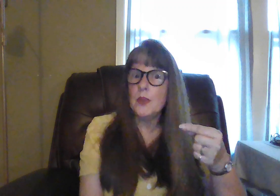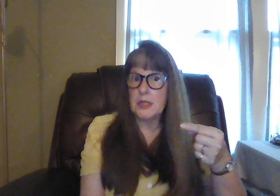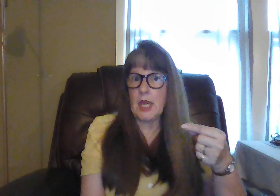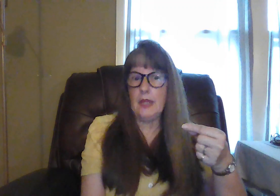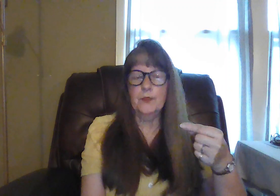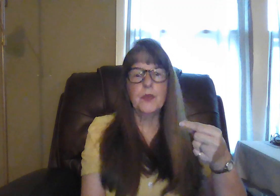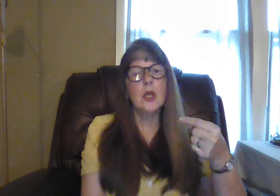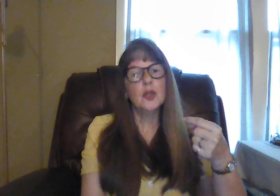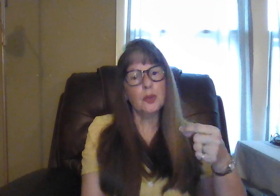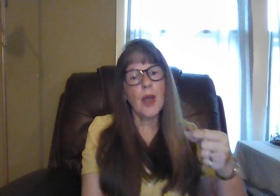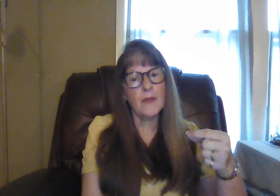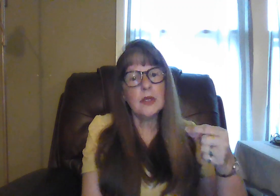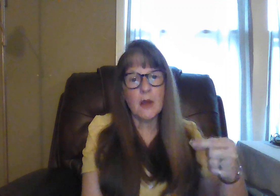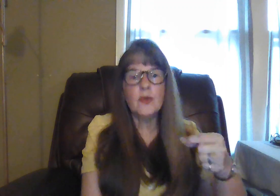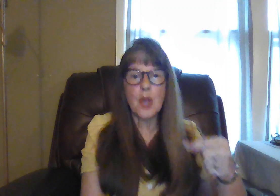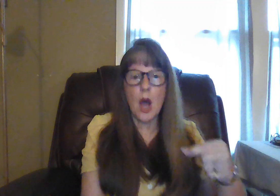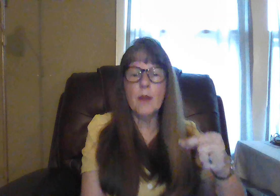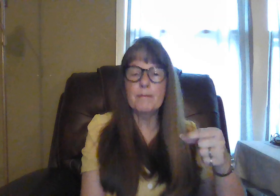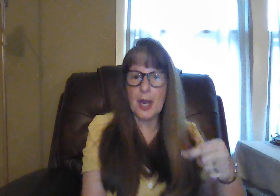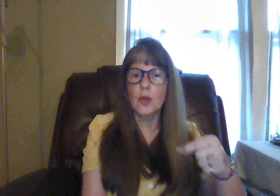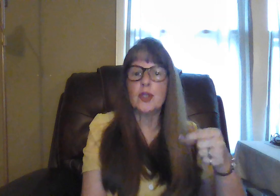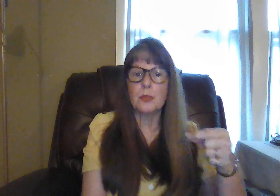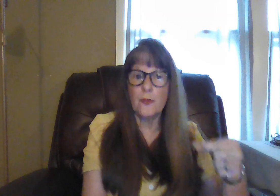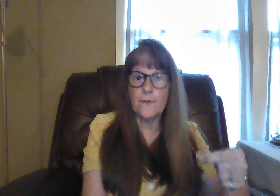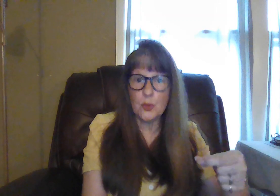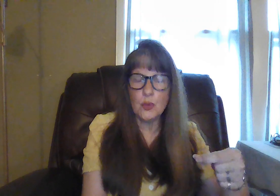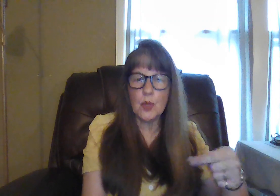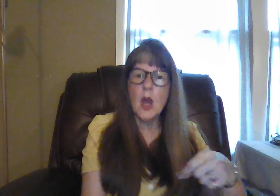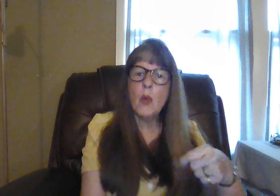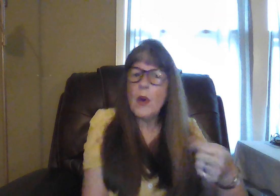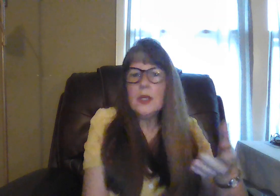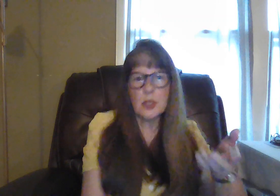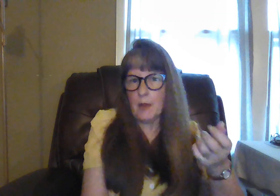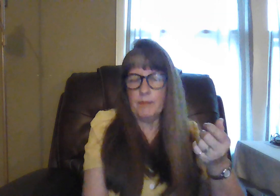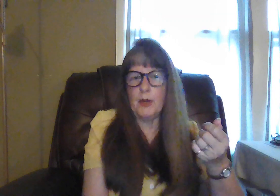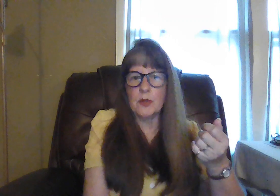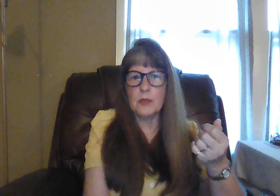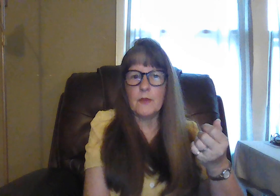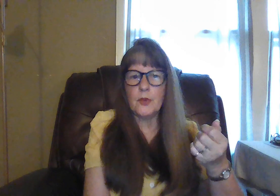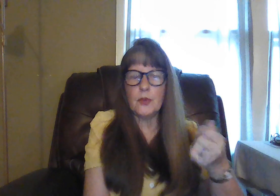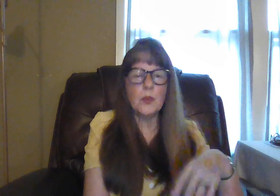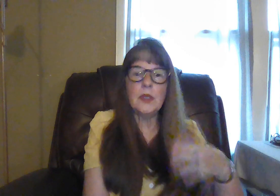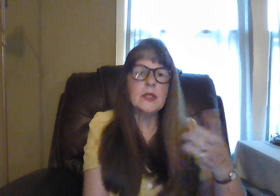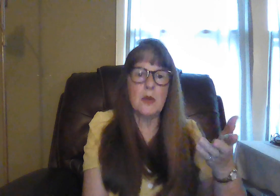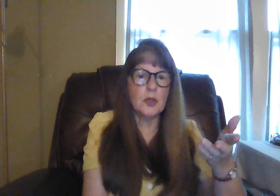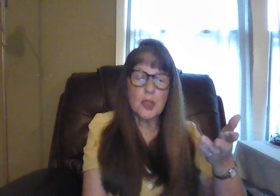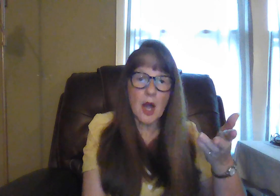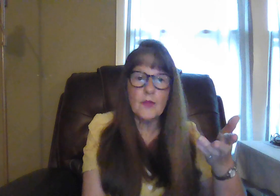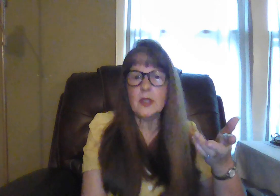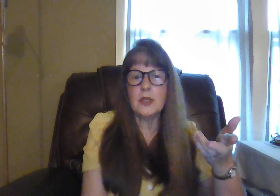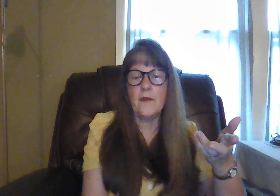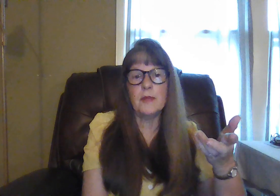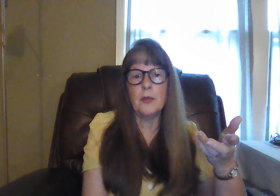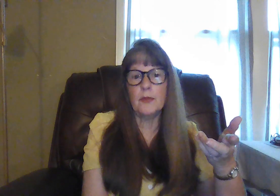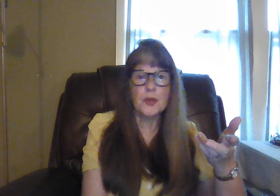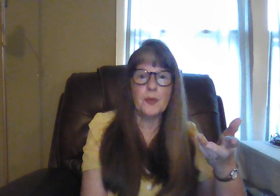say. Do you have enough non-perishable food? What is non-perishable food? Well, it's on the shelf. It doesn't have to be refrigerated.